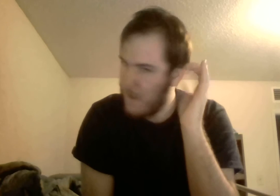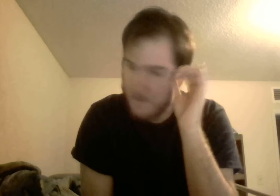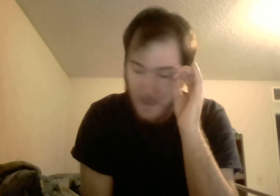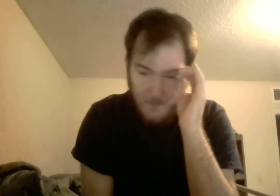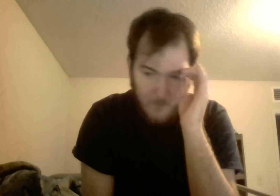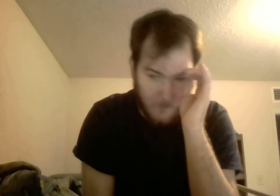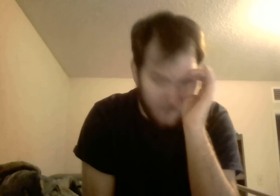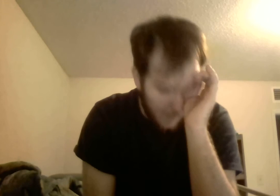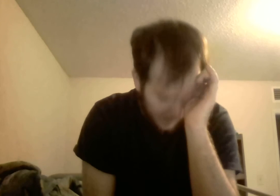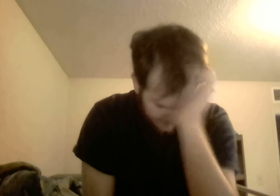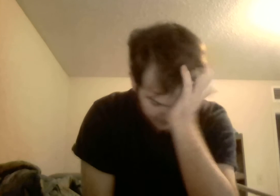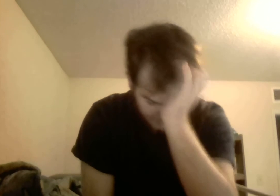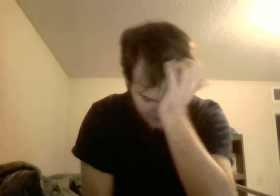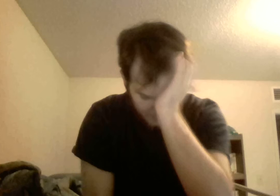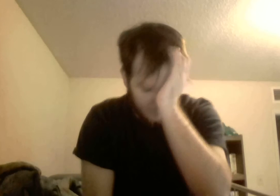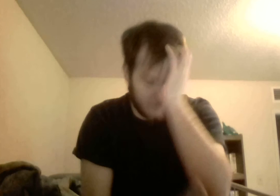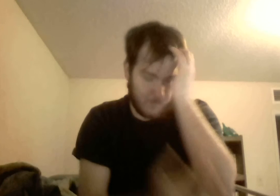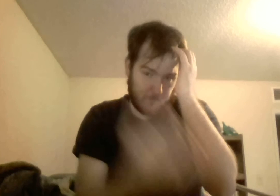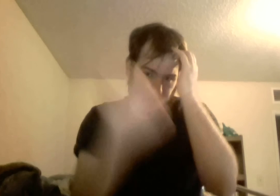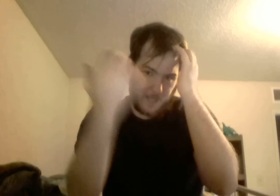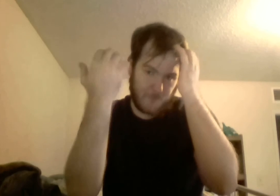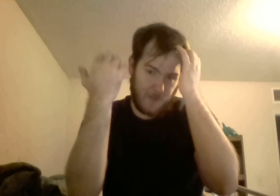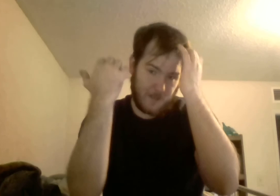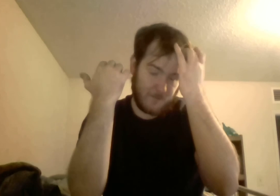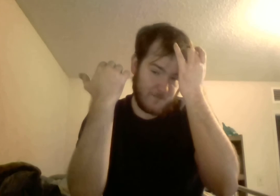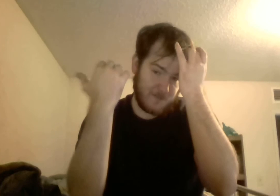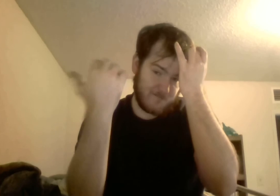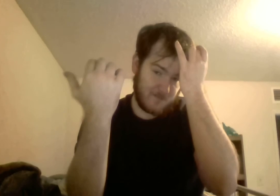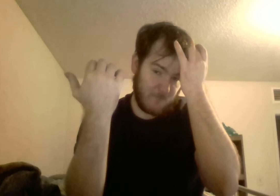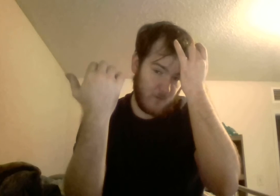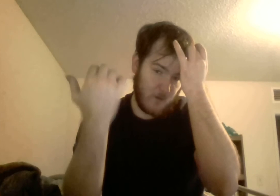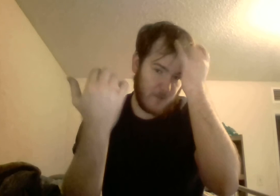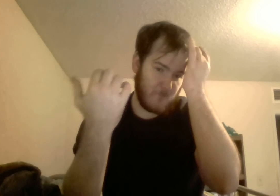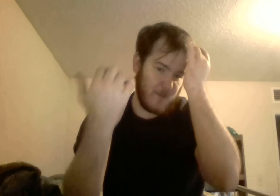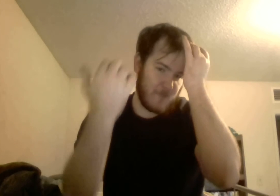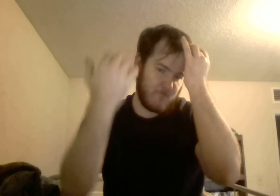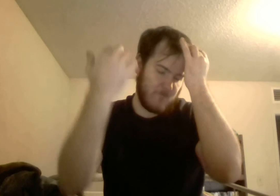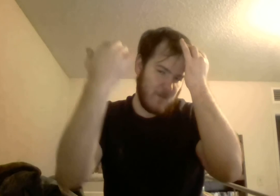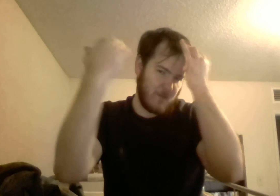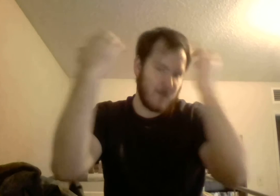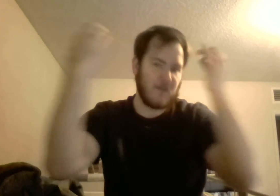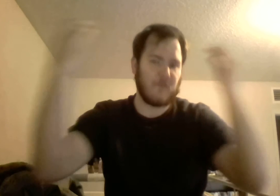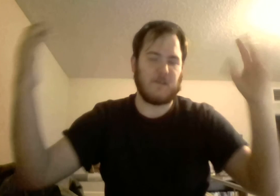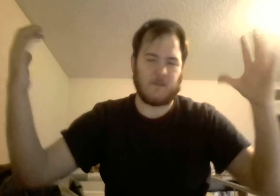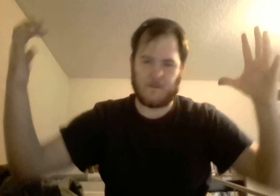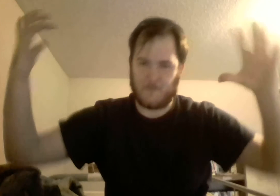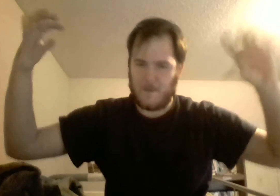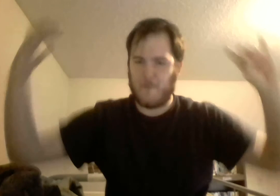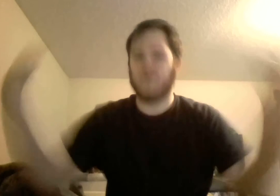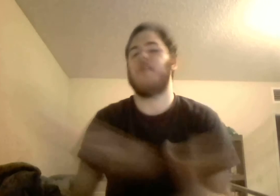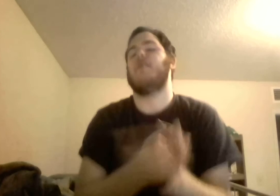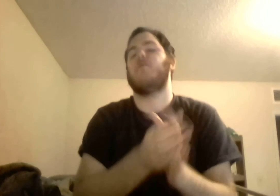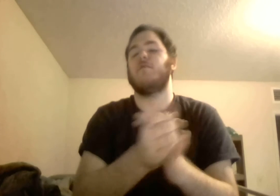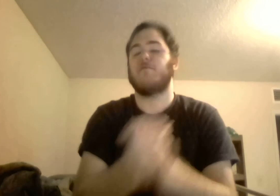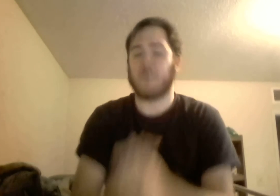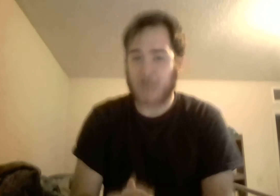And that is the big interesting thing of the thing that makes it interesting and good. Because of, in the other feature, like, and that is